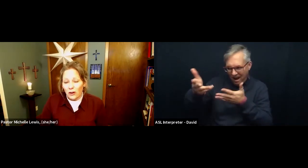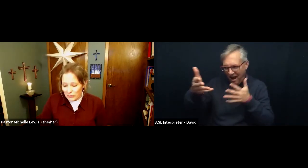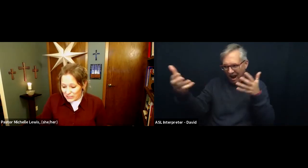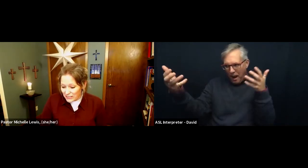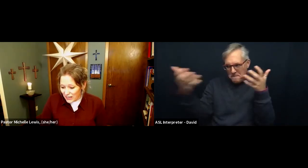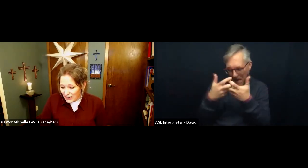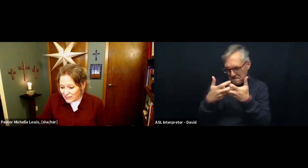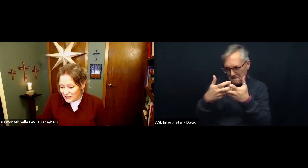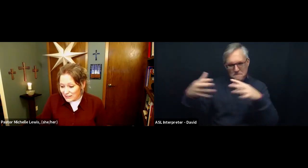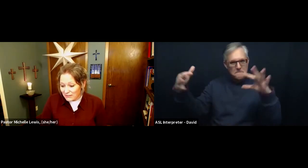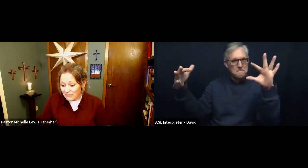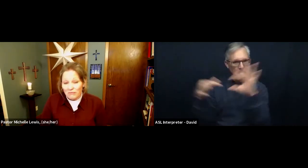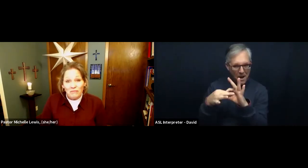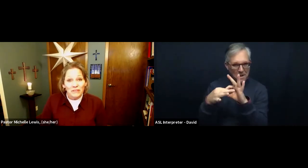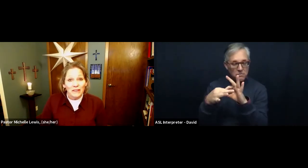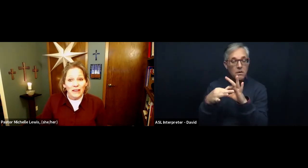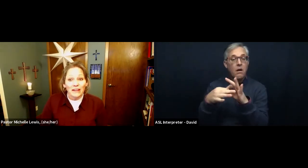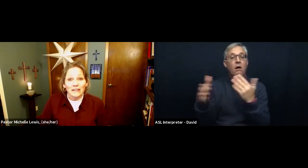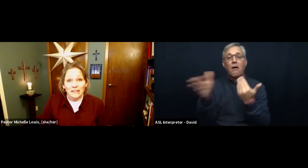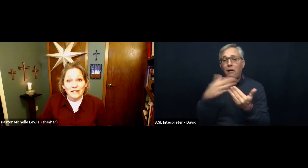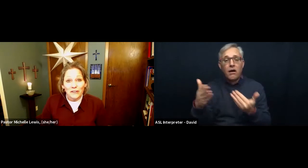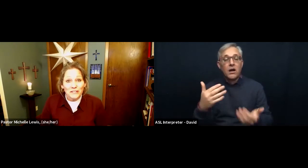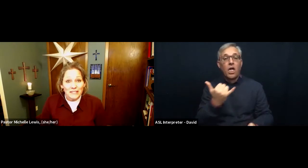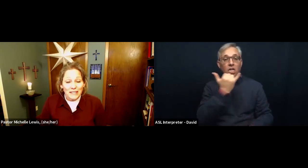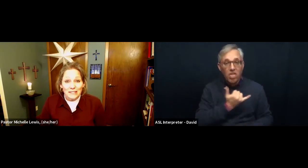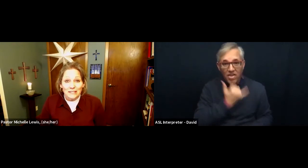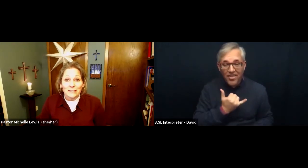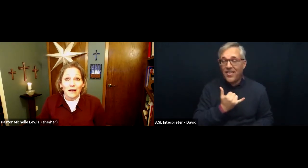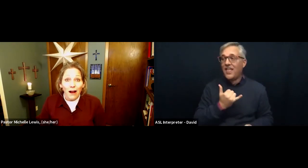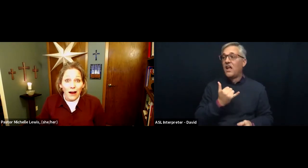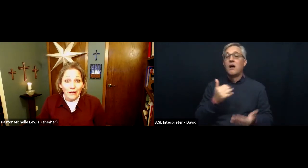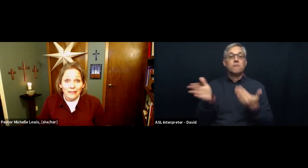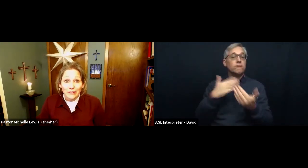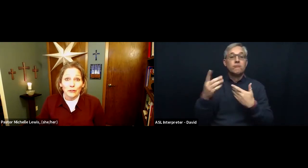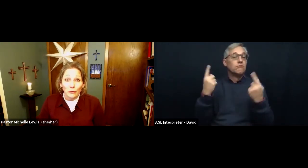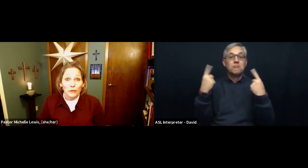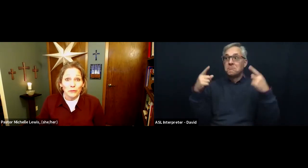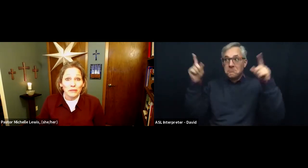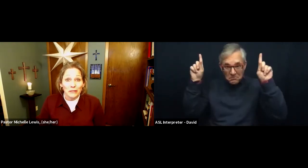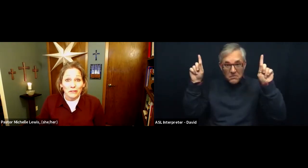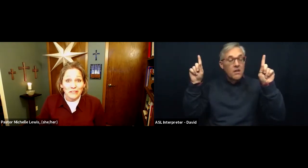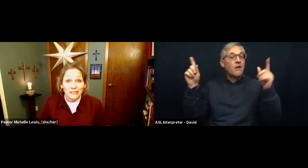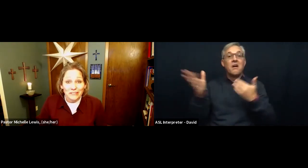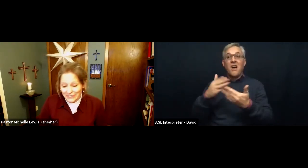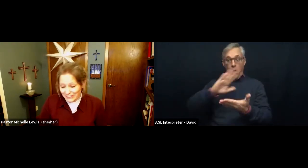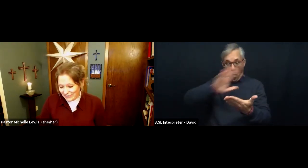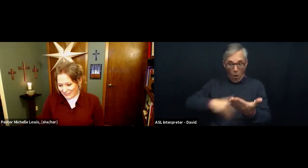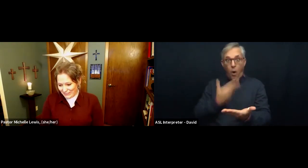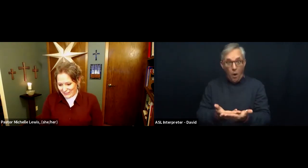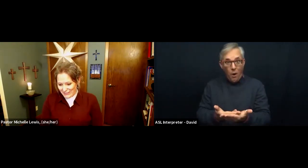in our mistakes, and in our successes, God will be